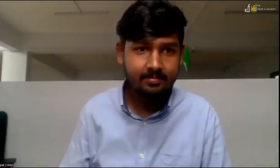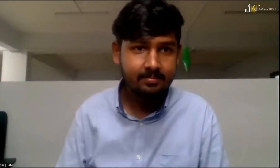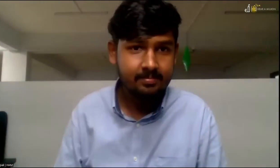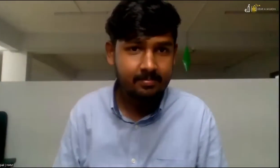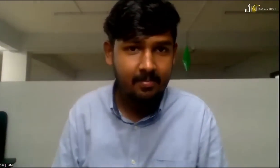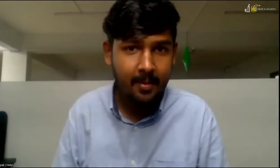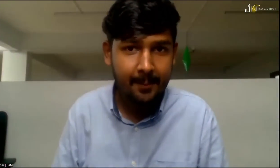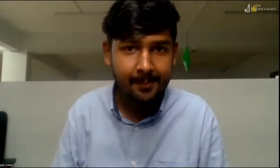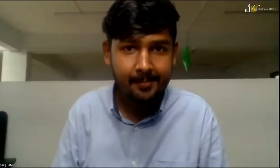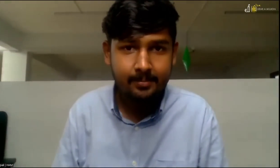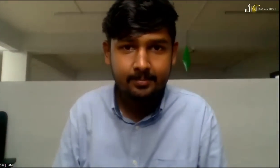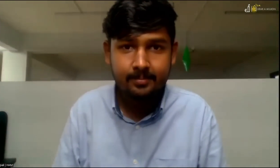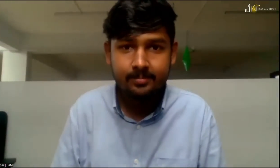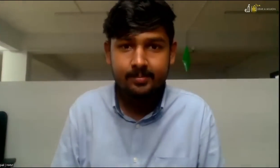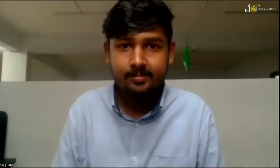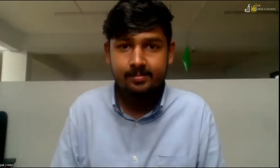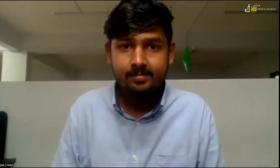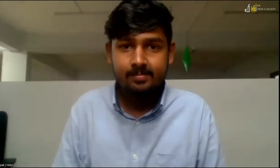Could you please raise your hand?